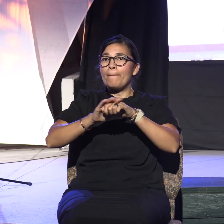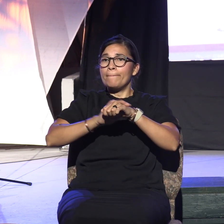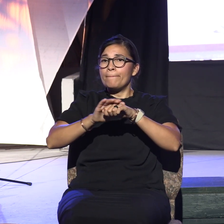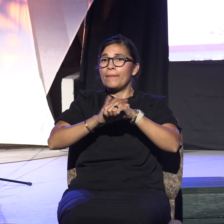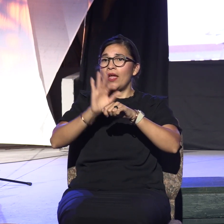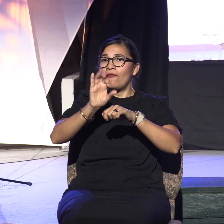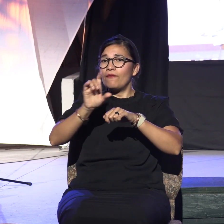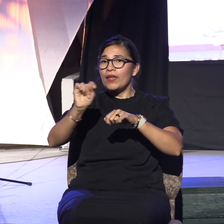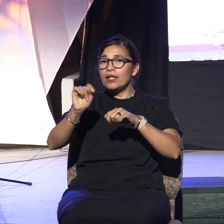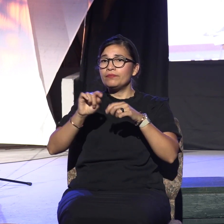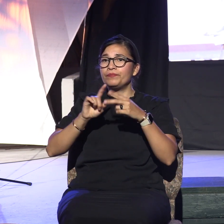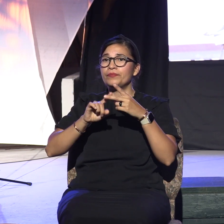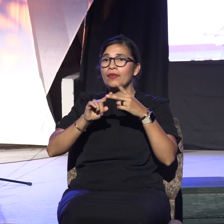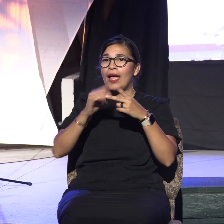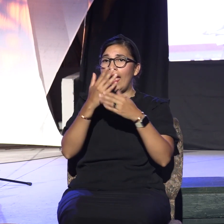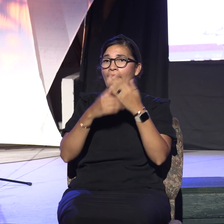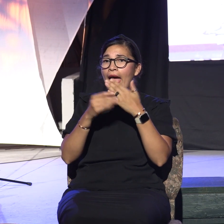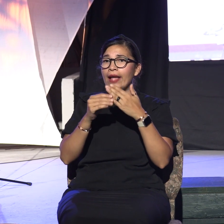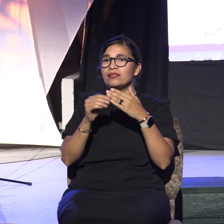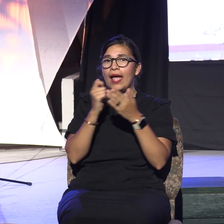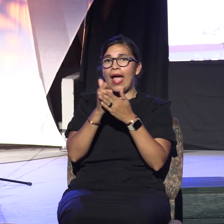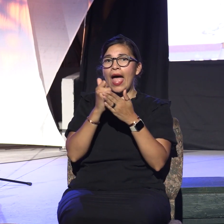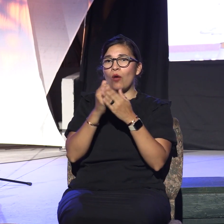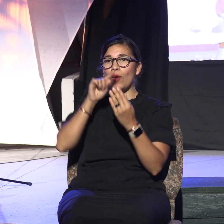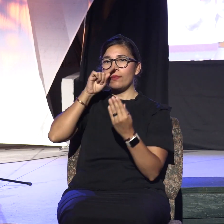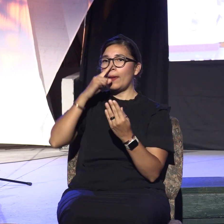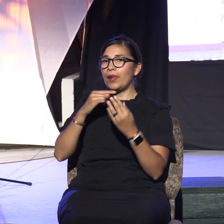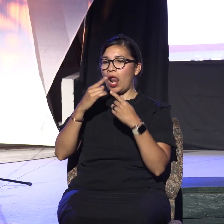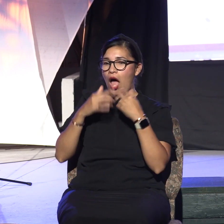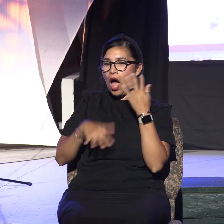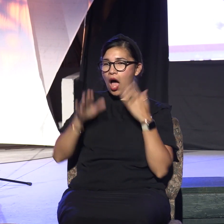we found dad right there next to her on the sofa,